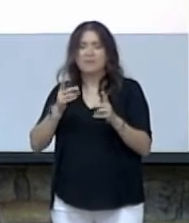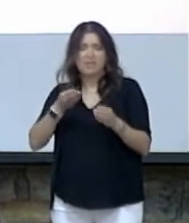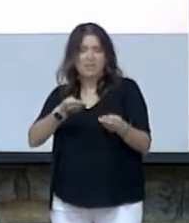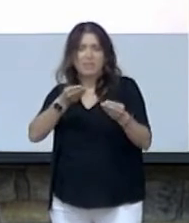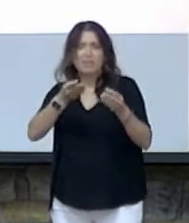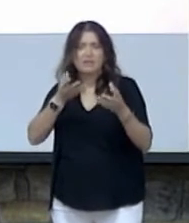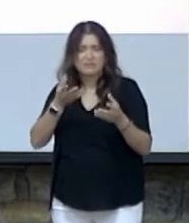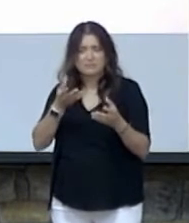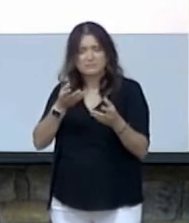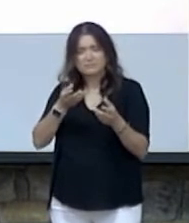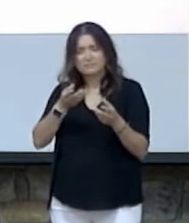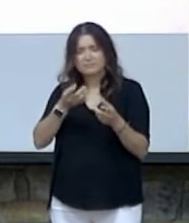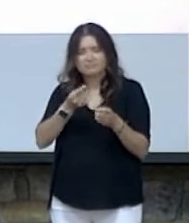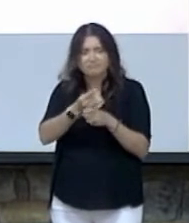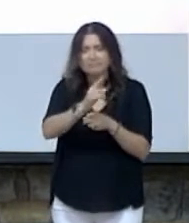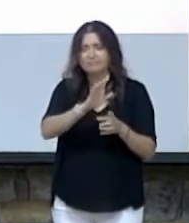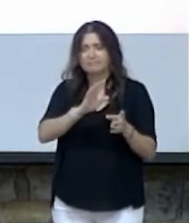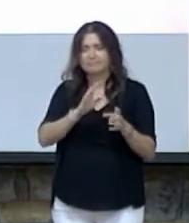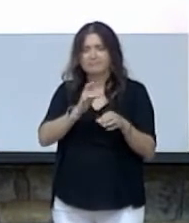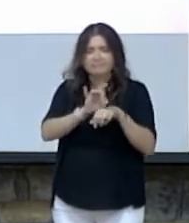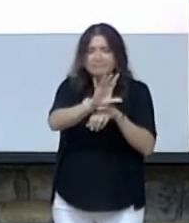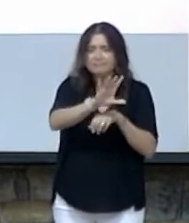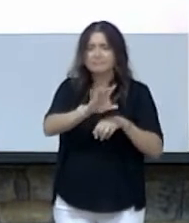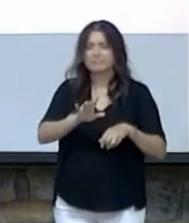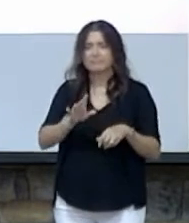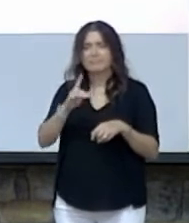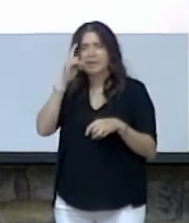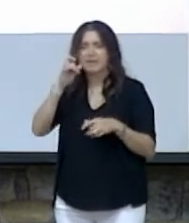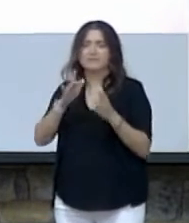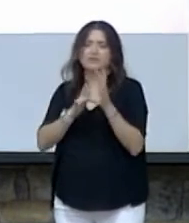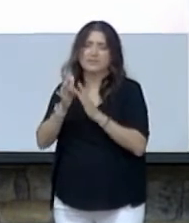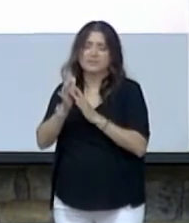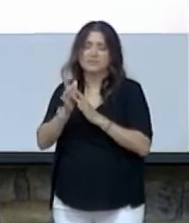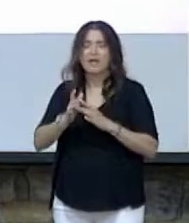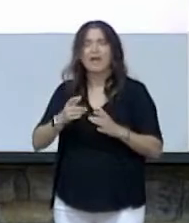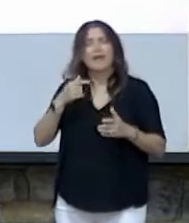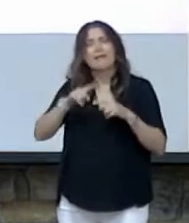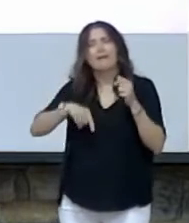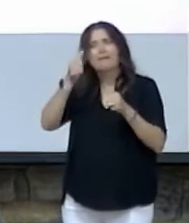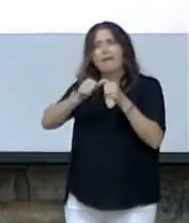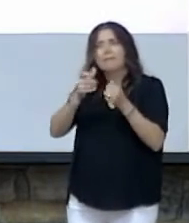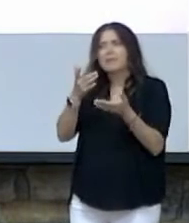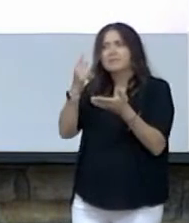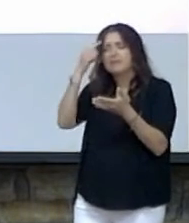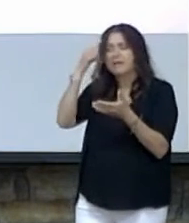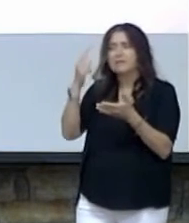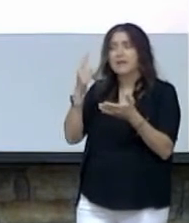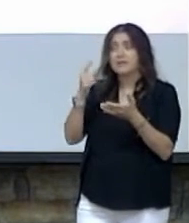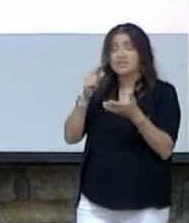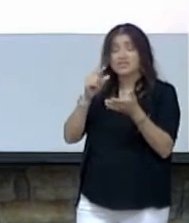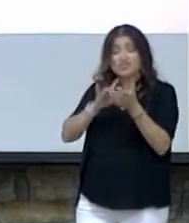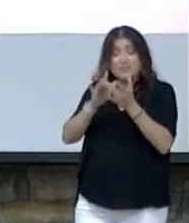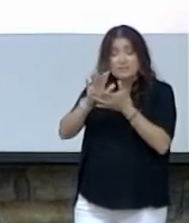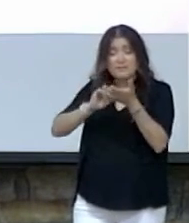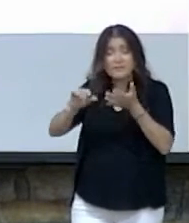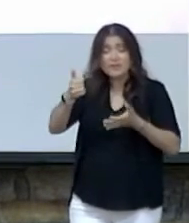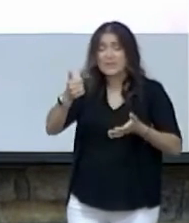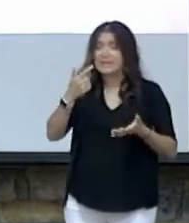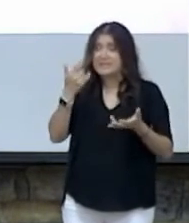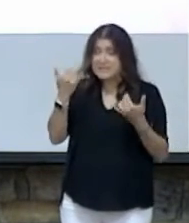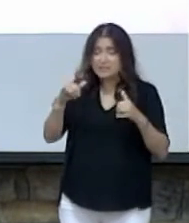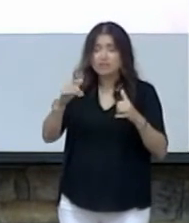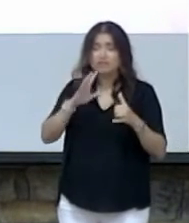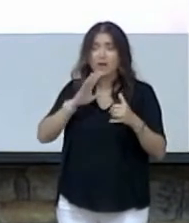are combined. They're joined together. And I can't help but wonder, maybe in part, if Jesus in verse 10 is still talking to the multitude